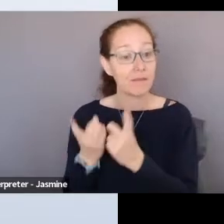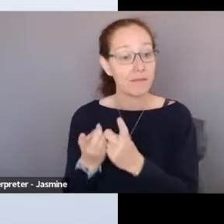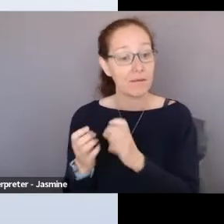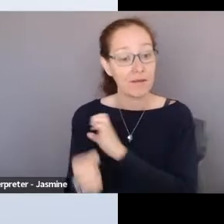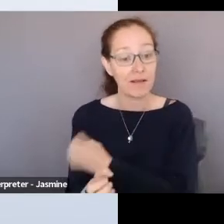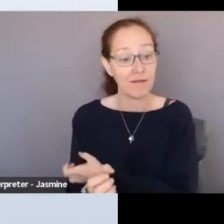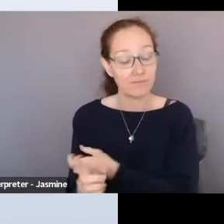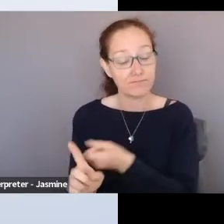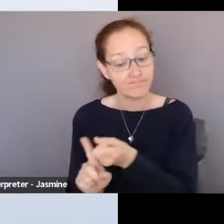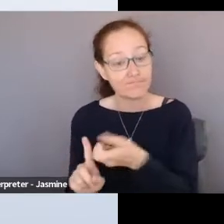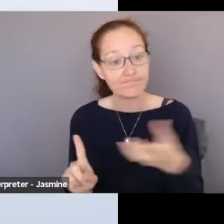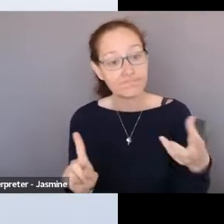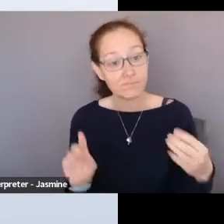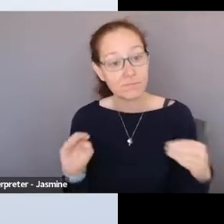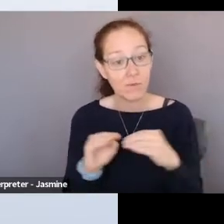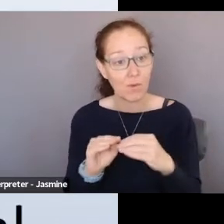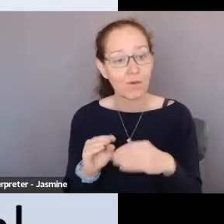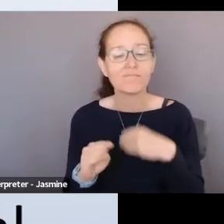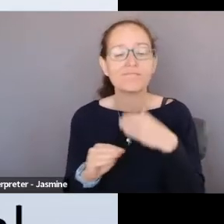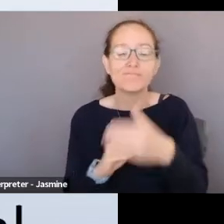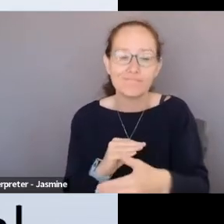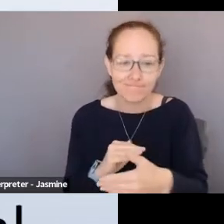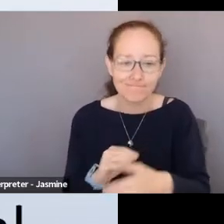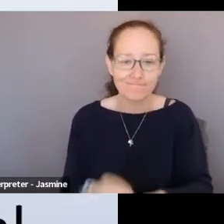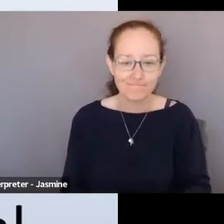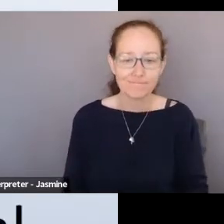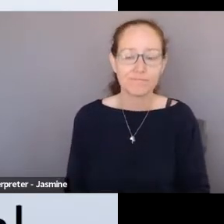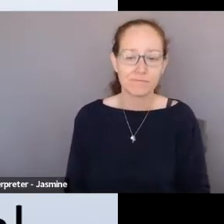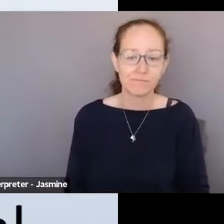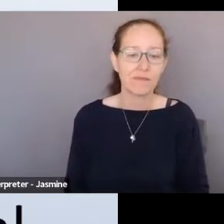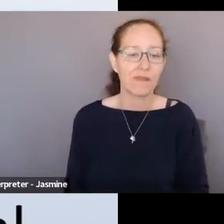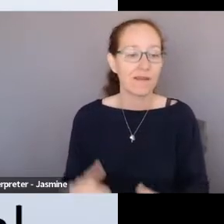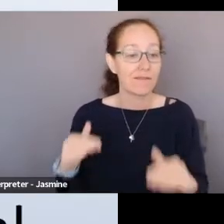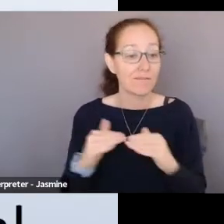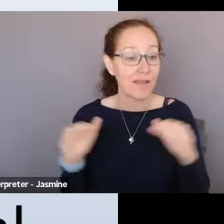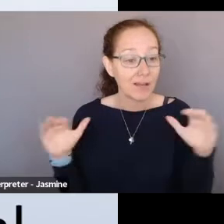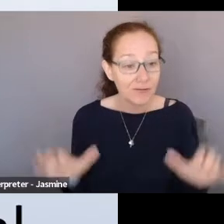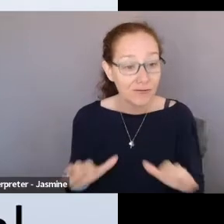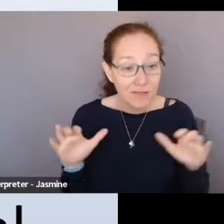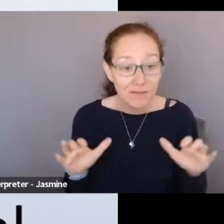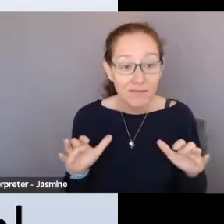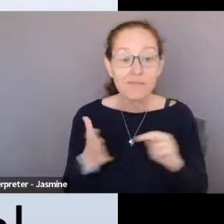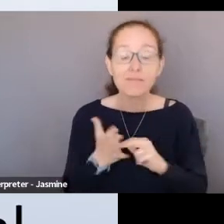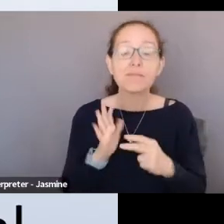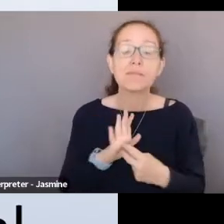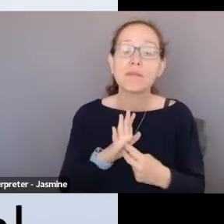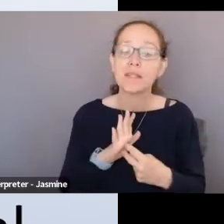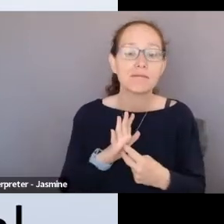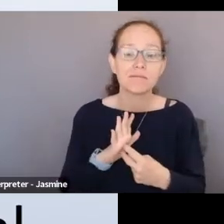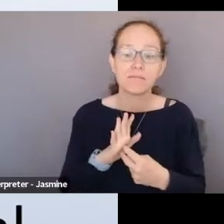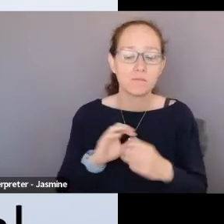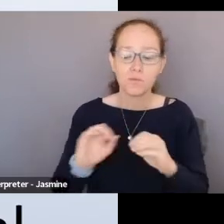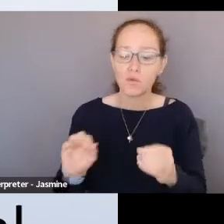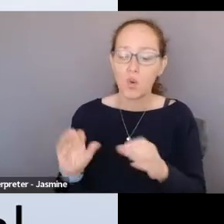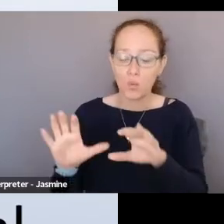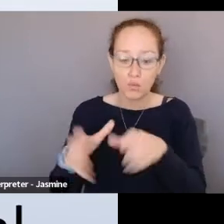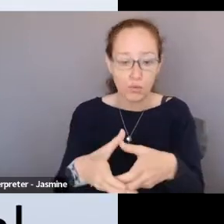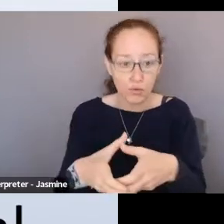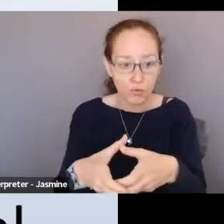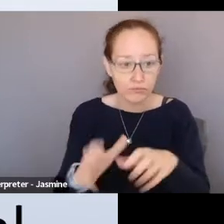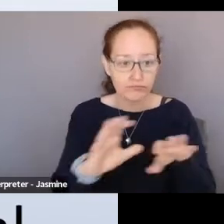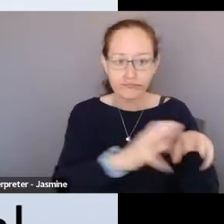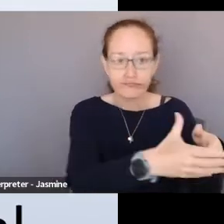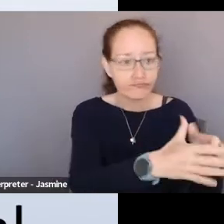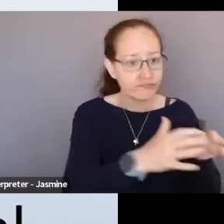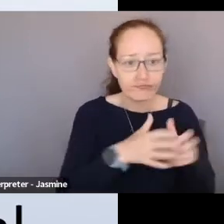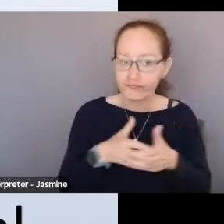further defines, next slide. Fair treatment means that no population bears a